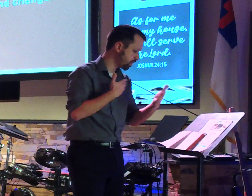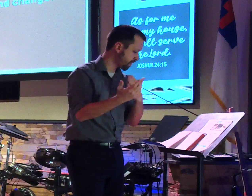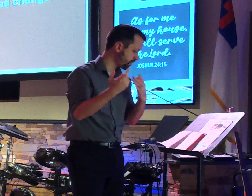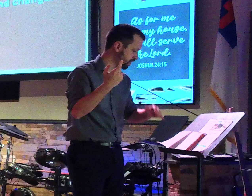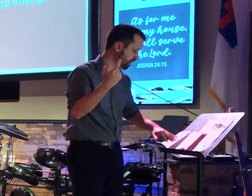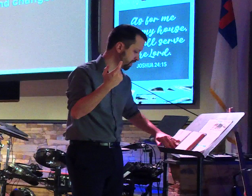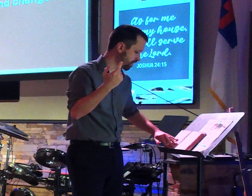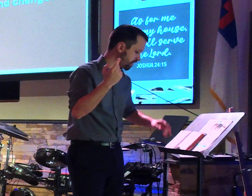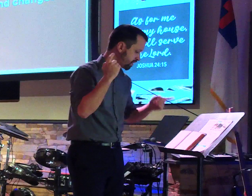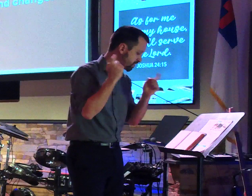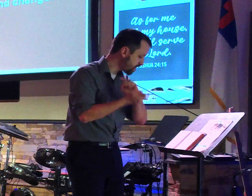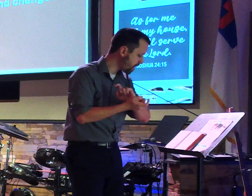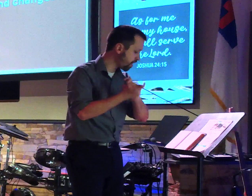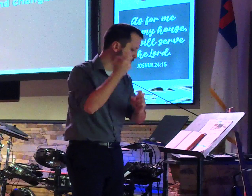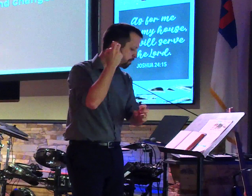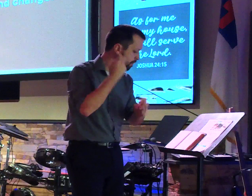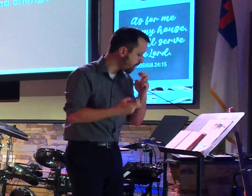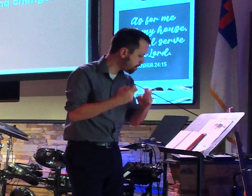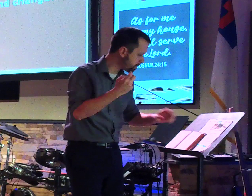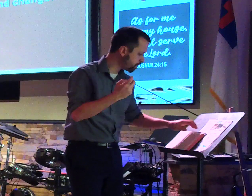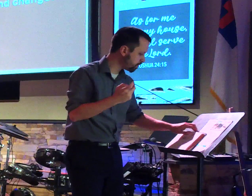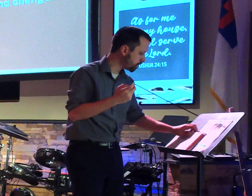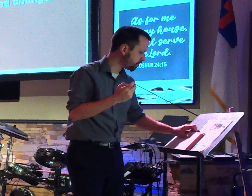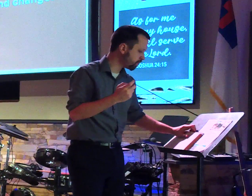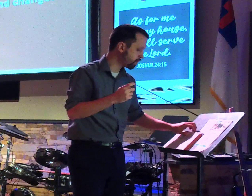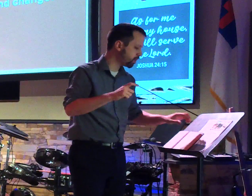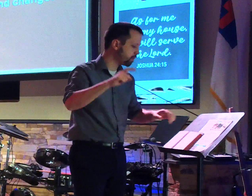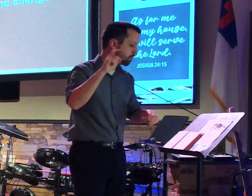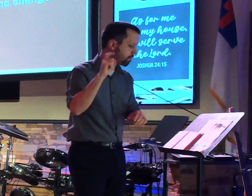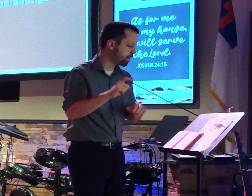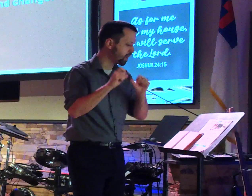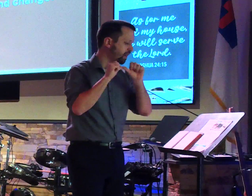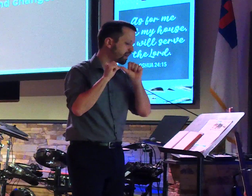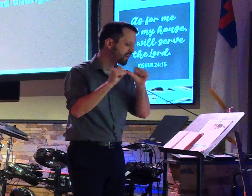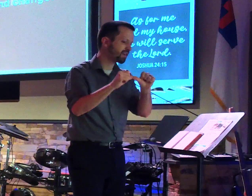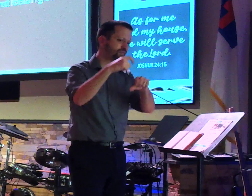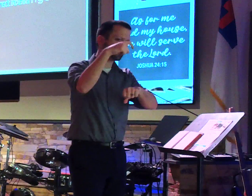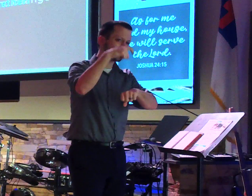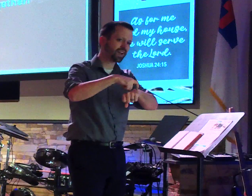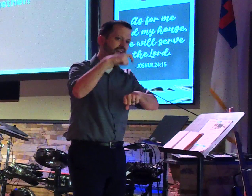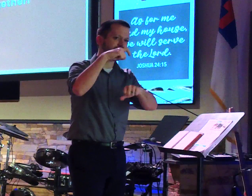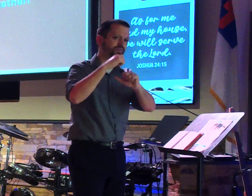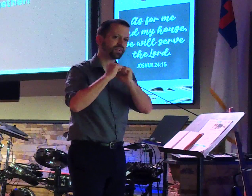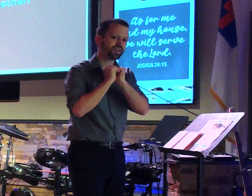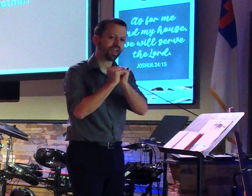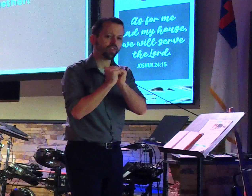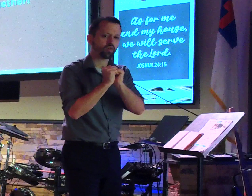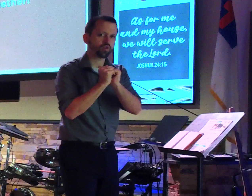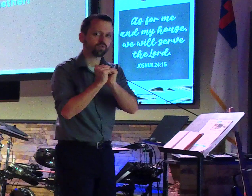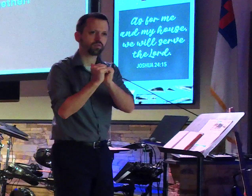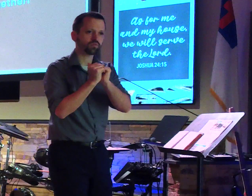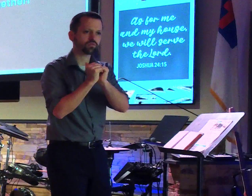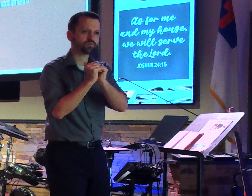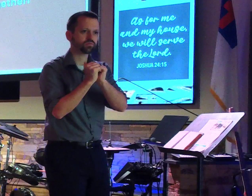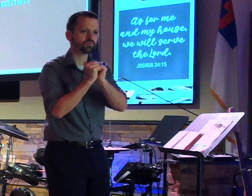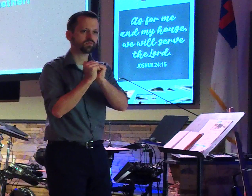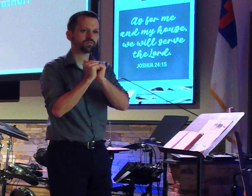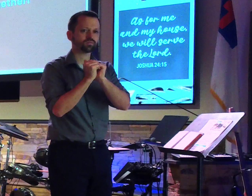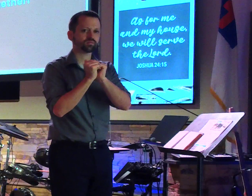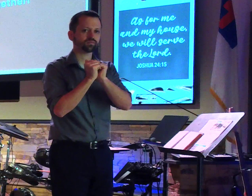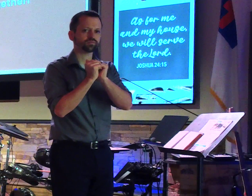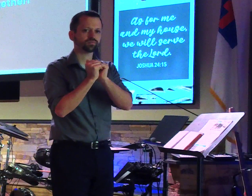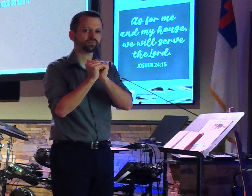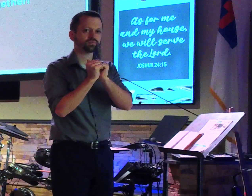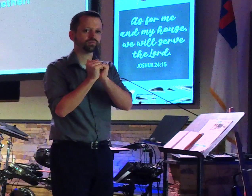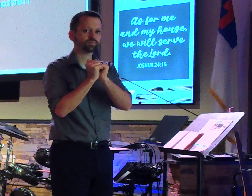the trial, as a couple, you have to keep spending time together. And what I mean by that